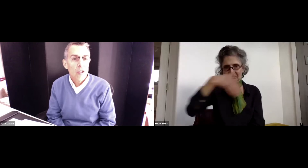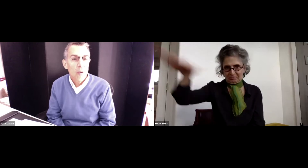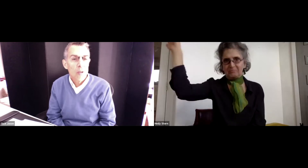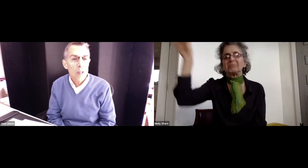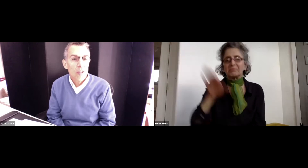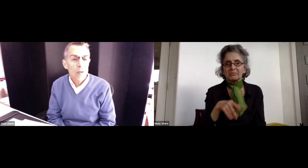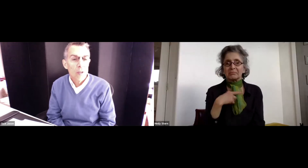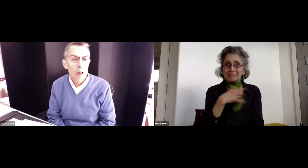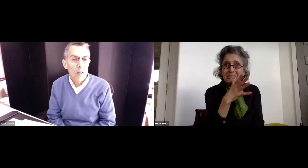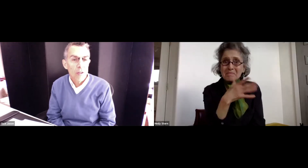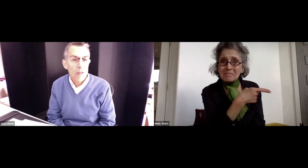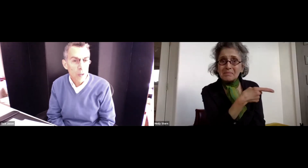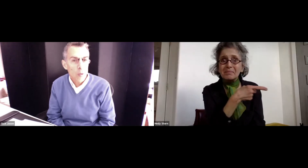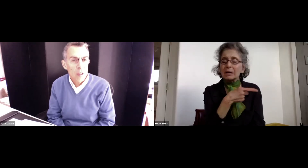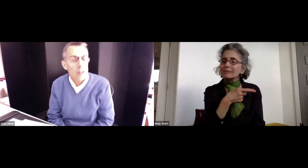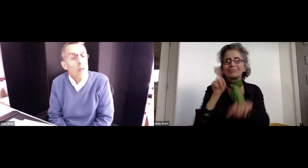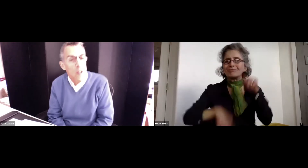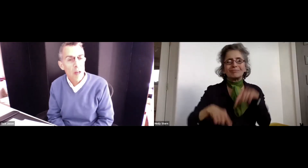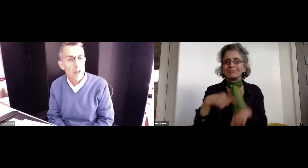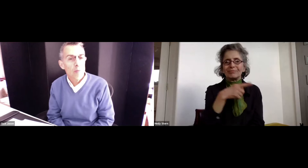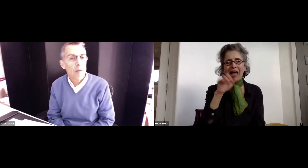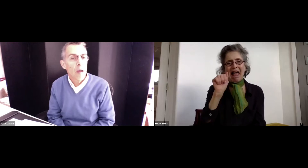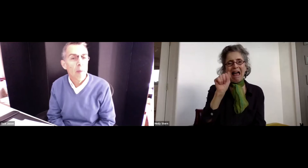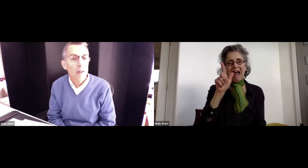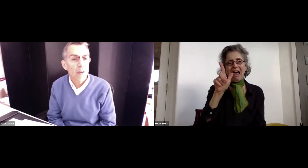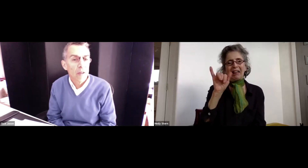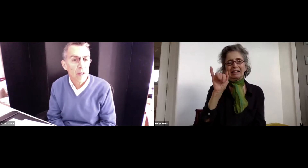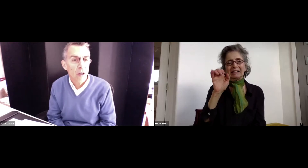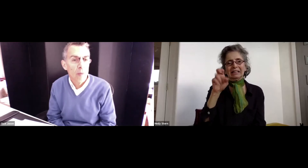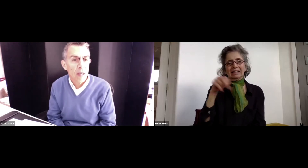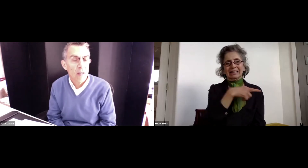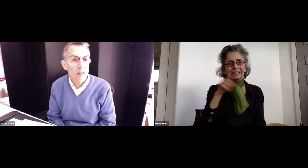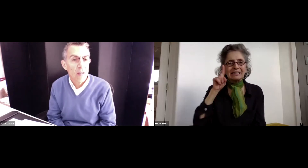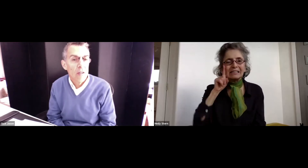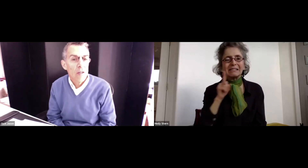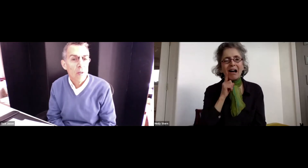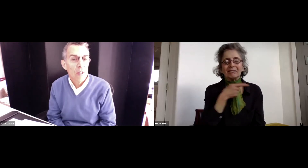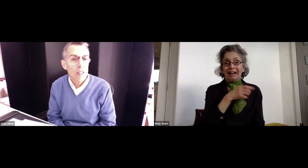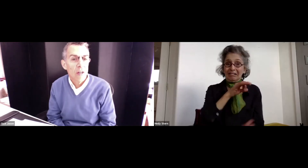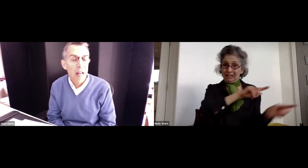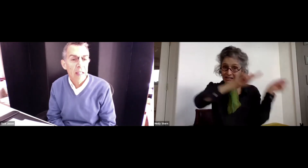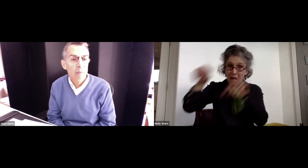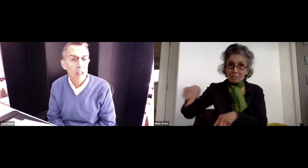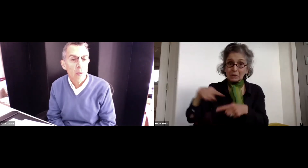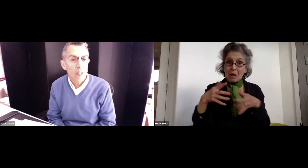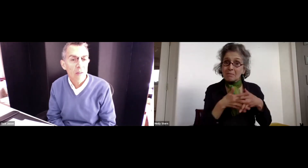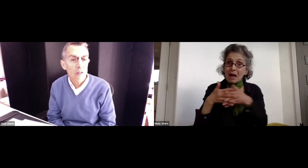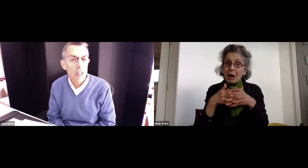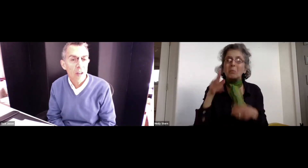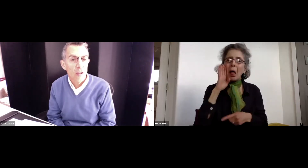willing to sponsor. She was sponsored, but my mother couldn't go because she was considered an alien because she was deaf. If she had gone to